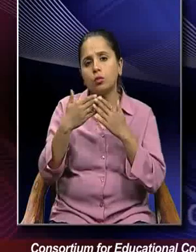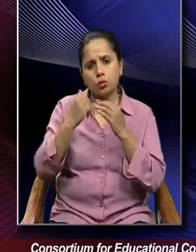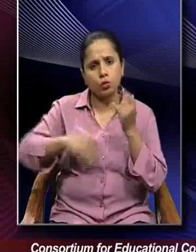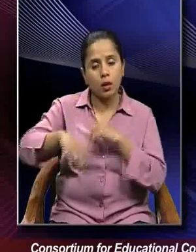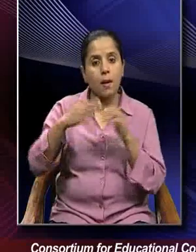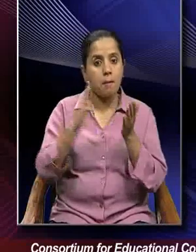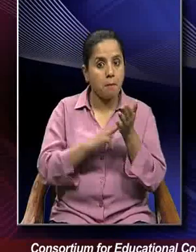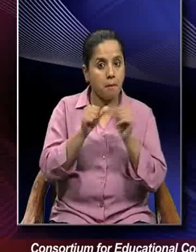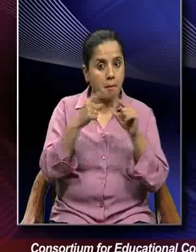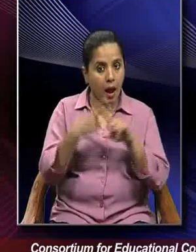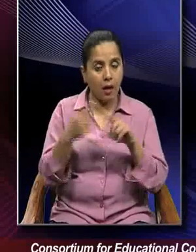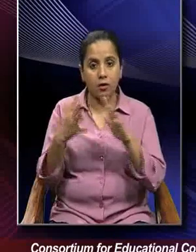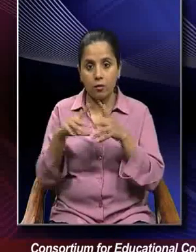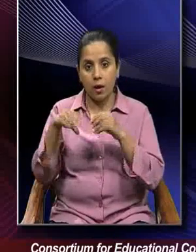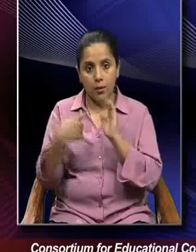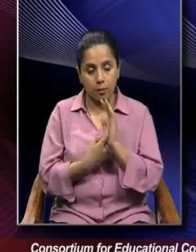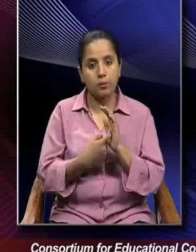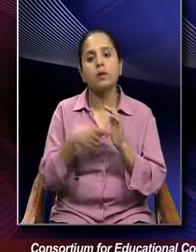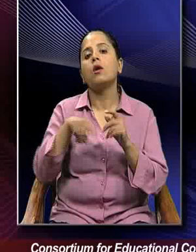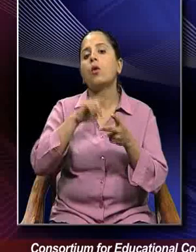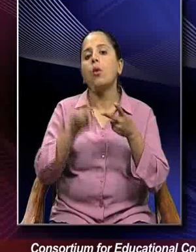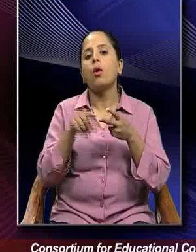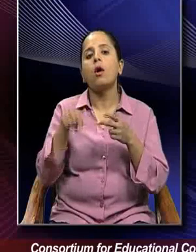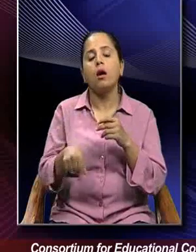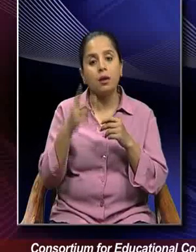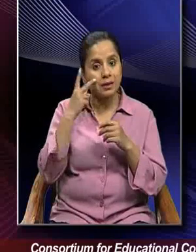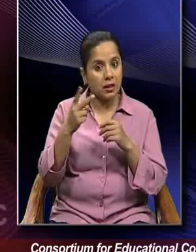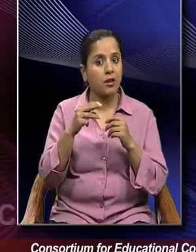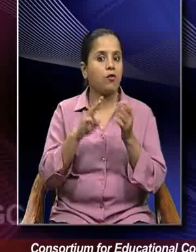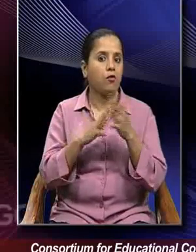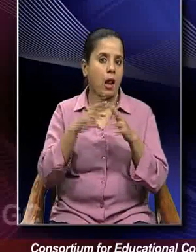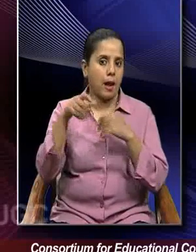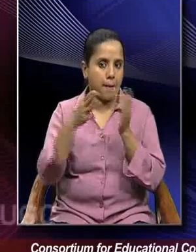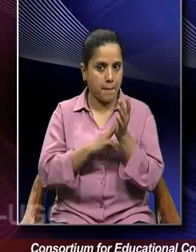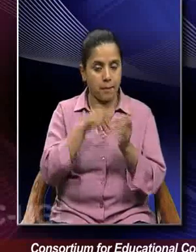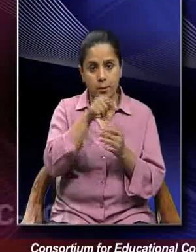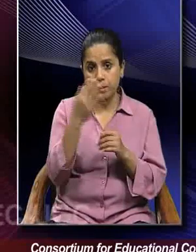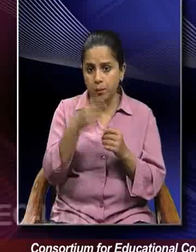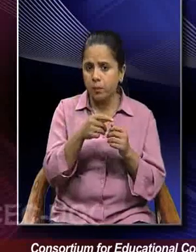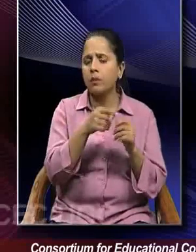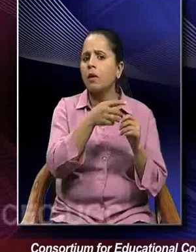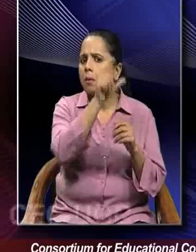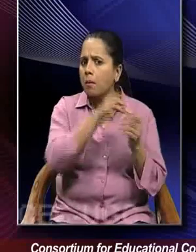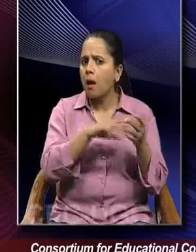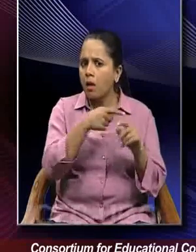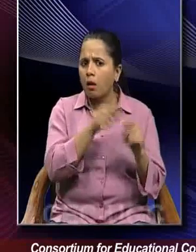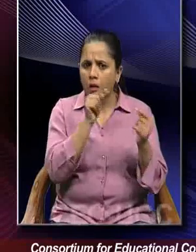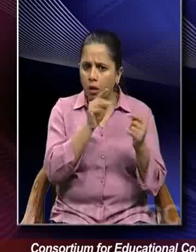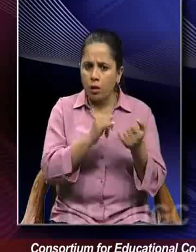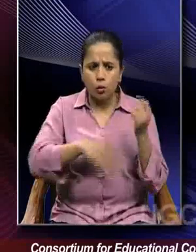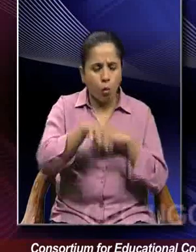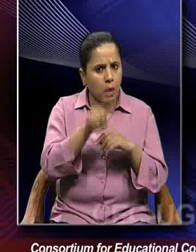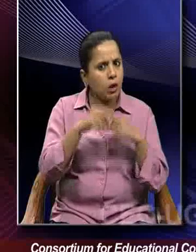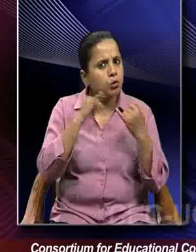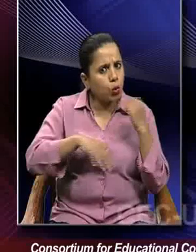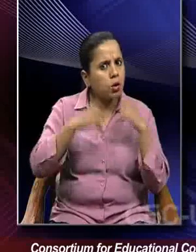Weber and Wilhelm Dilthey. Weber argued that social science needs to study social action